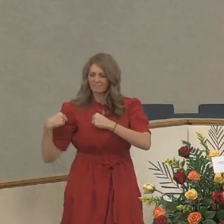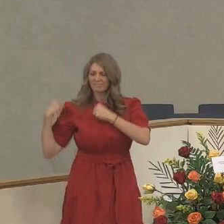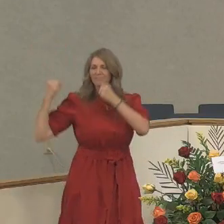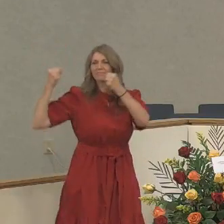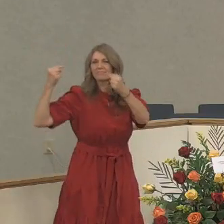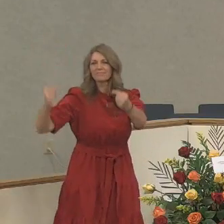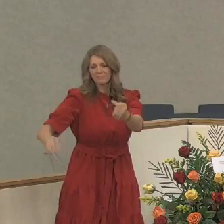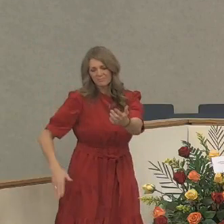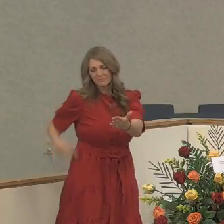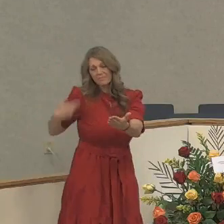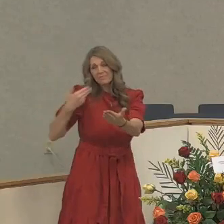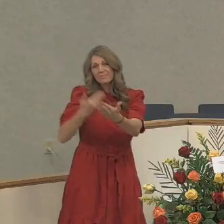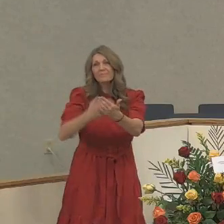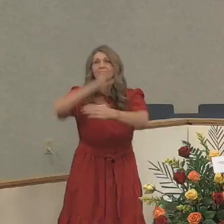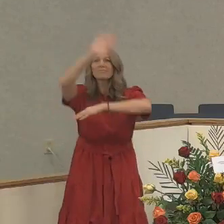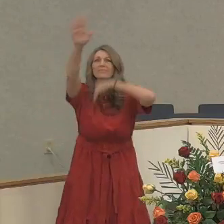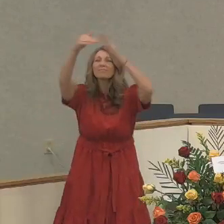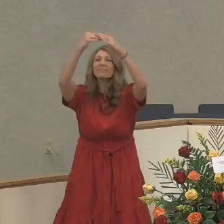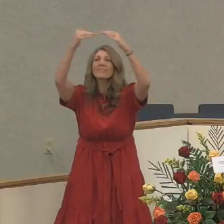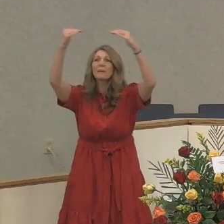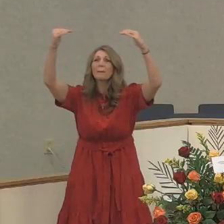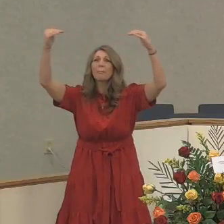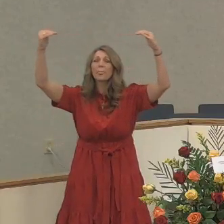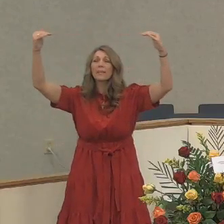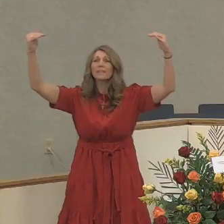singing. Until